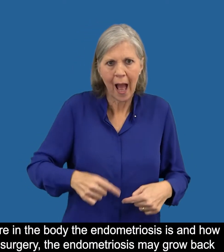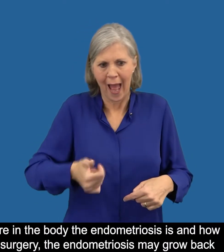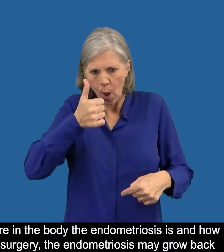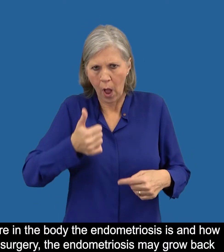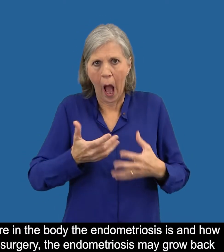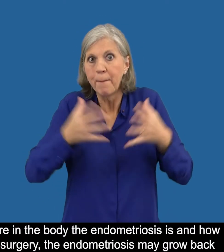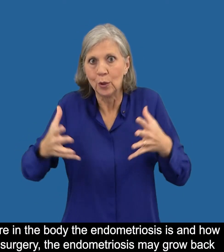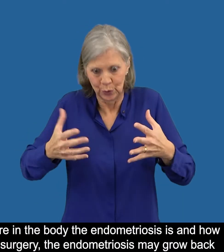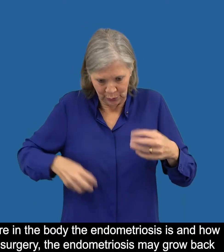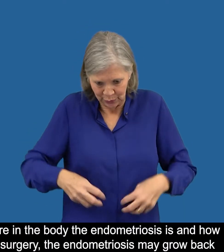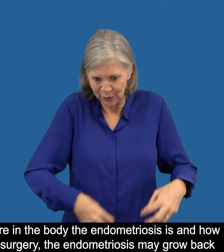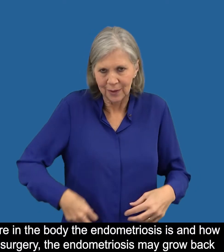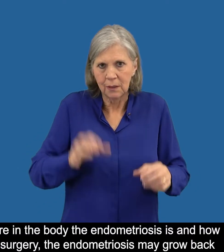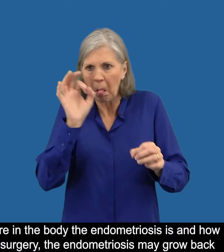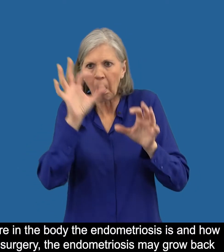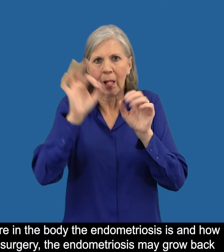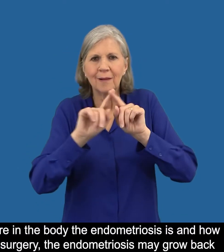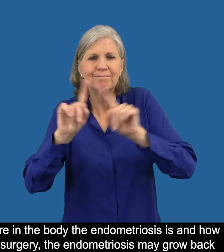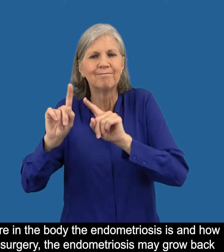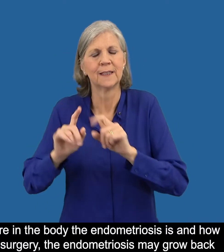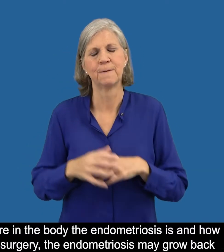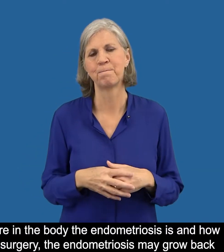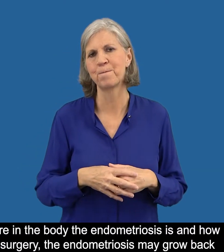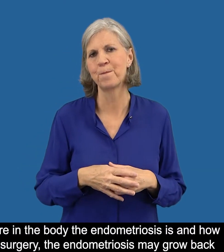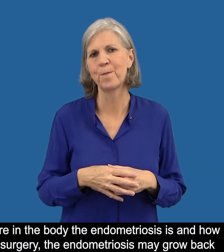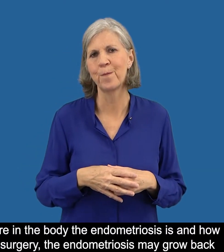It depends on where in the body the endometriosis is and how much.